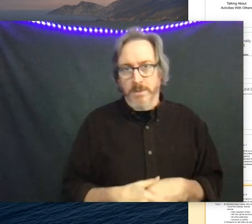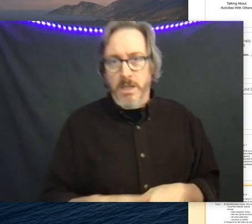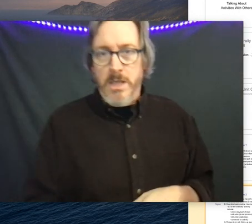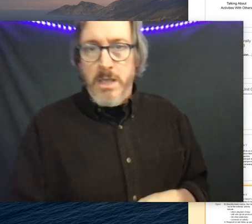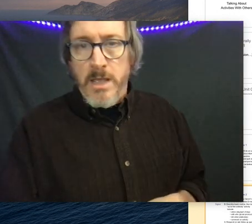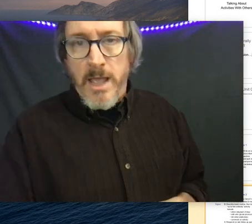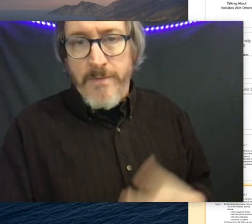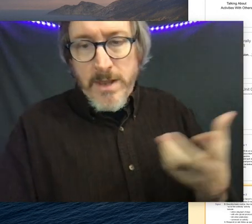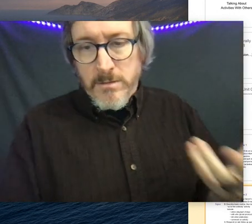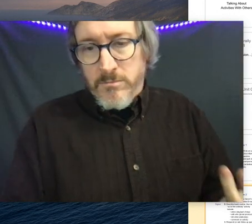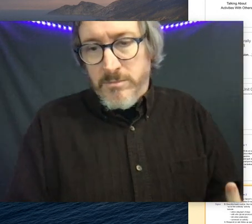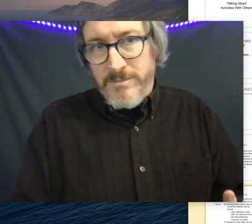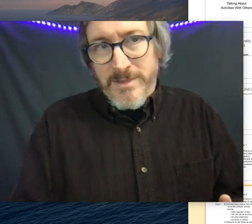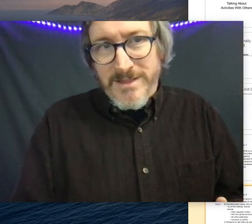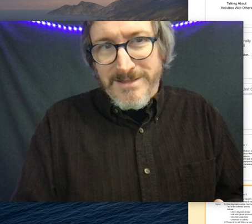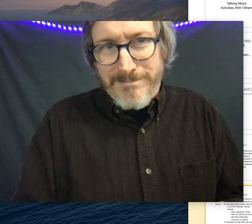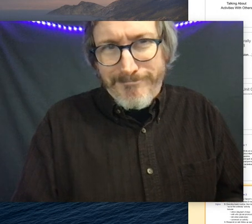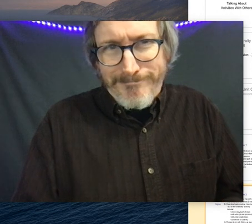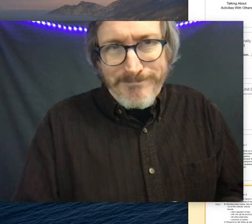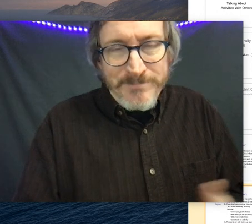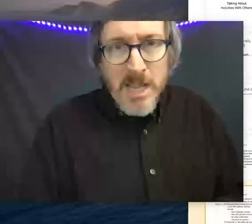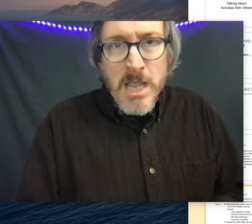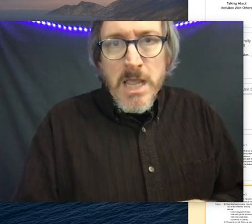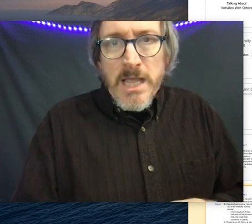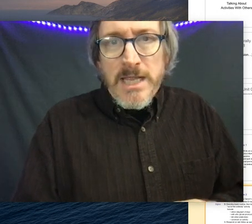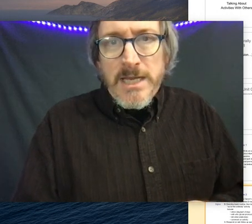Okay. And then